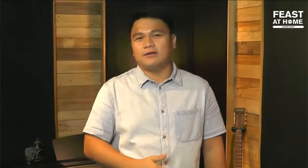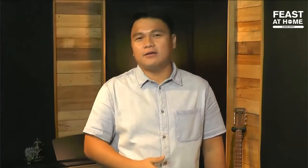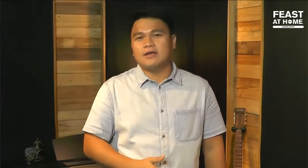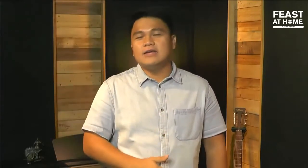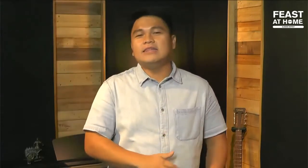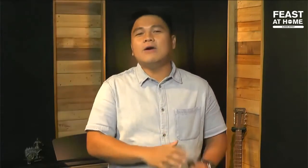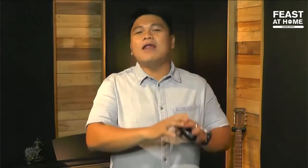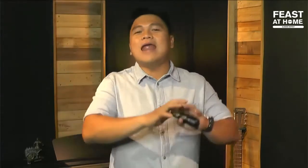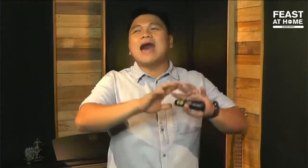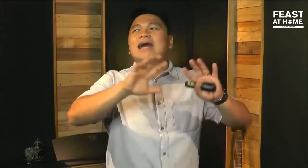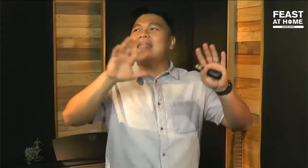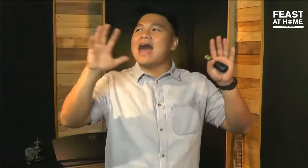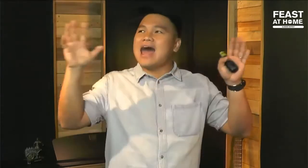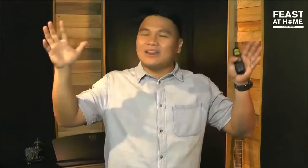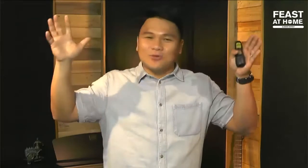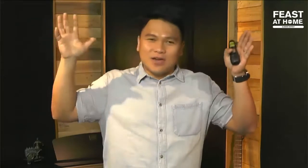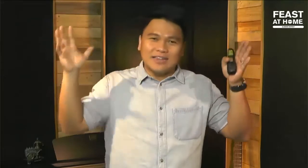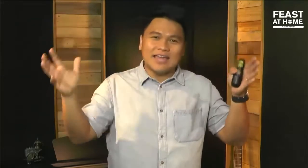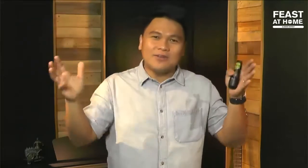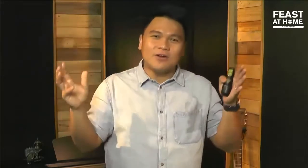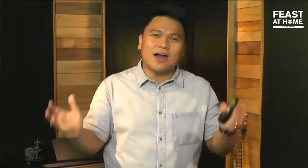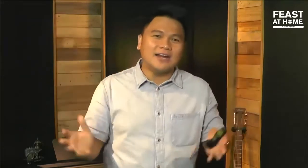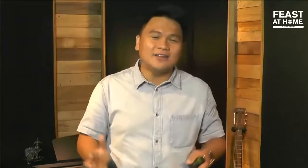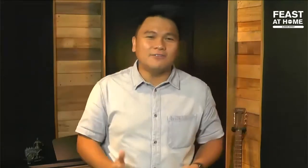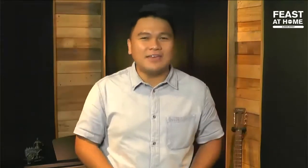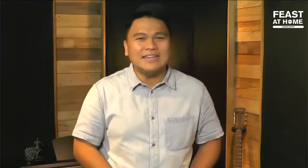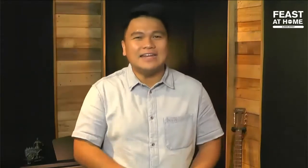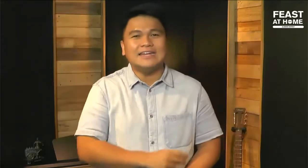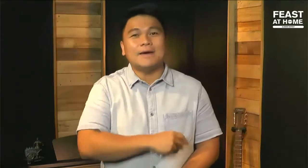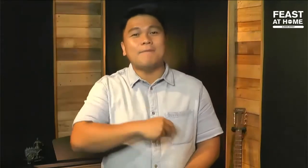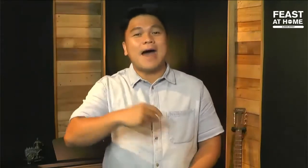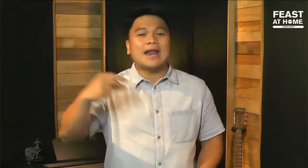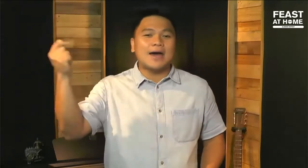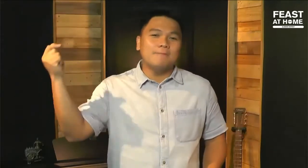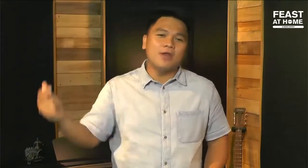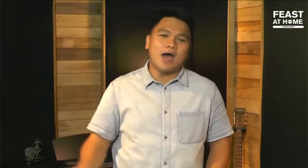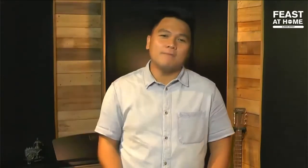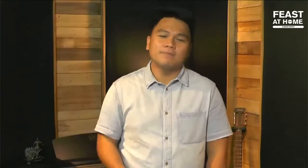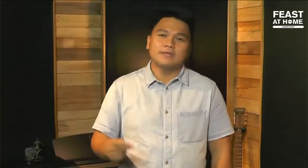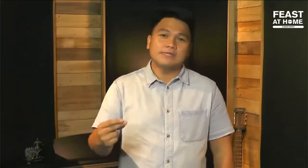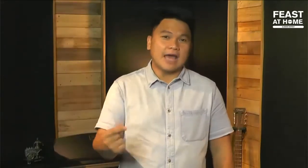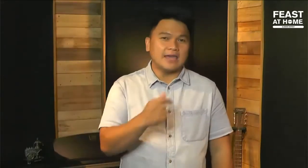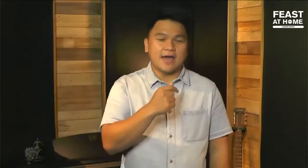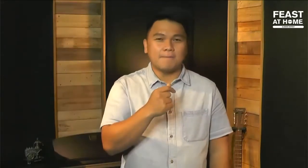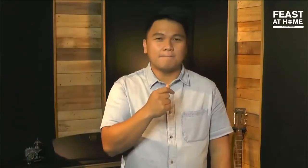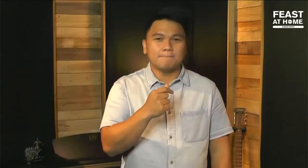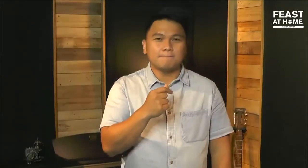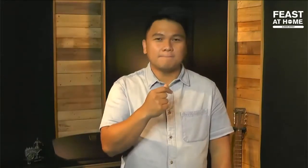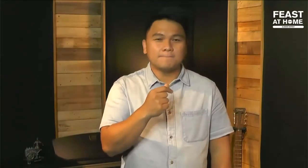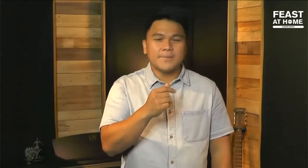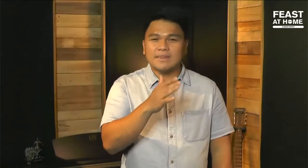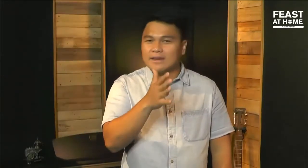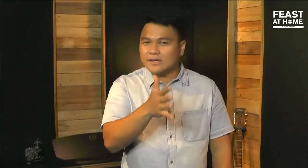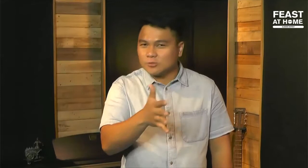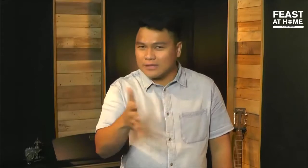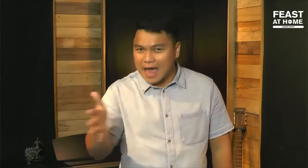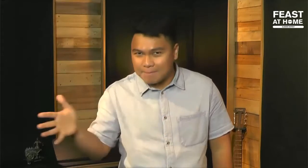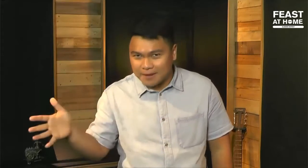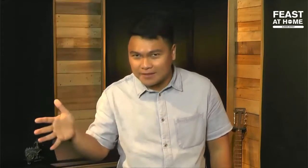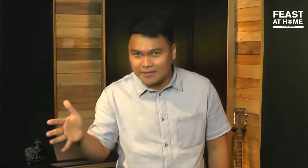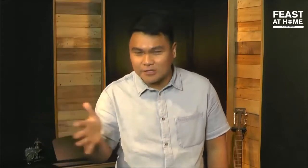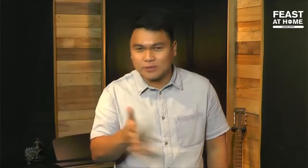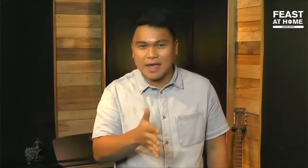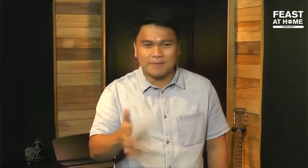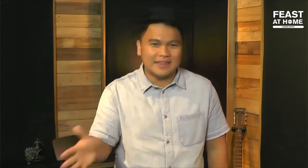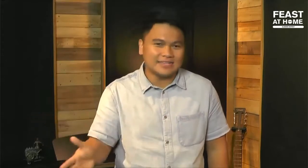there. Nawala ang lahat ng ganda ng Garden of Eden na parang bula. Sayang. And then here's what